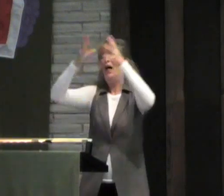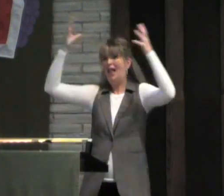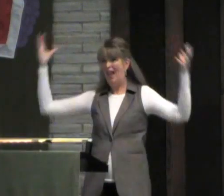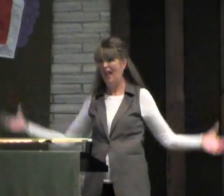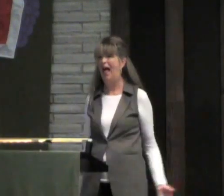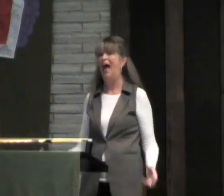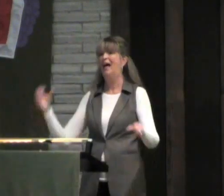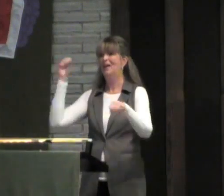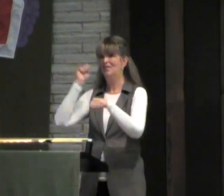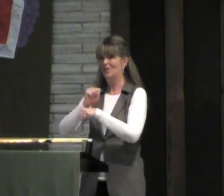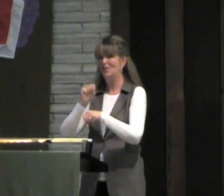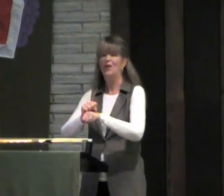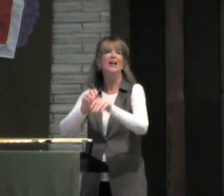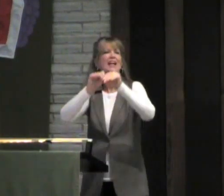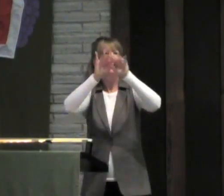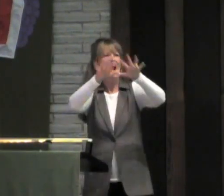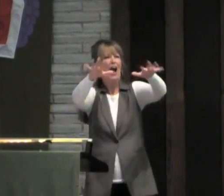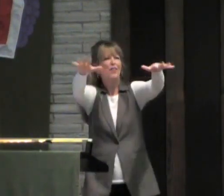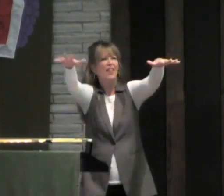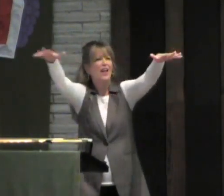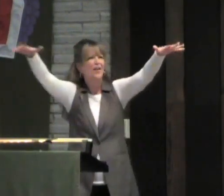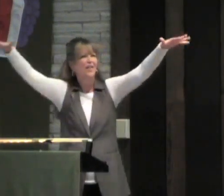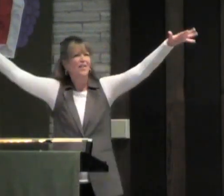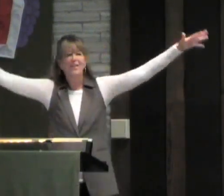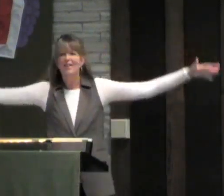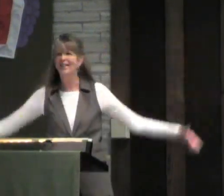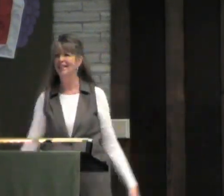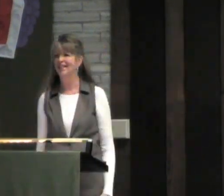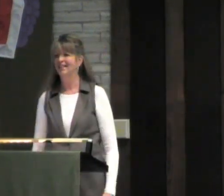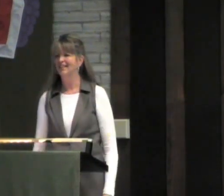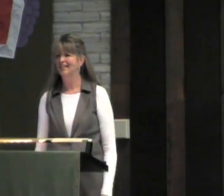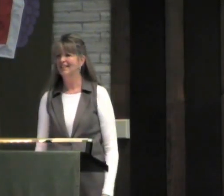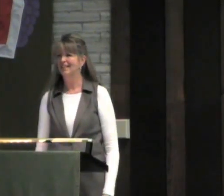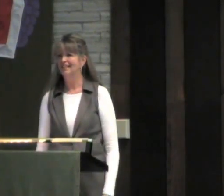We could do so much work out there.